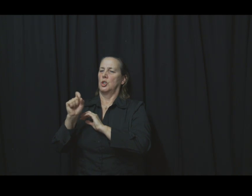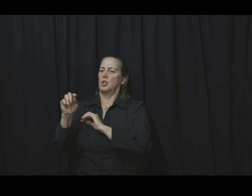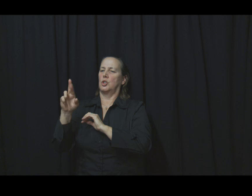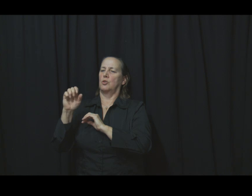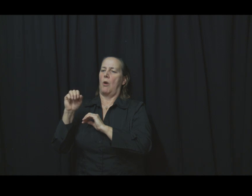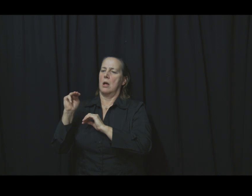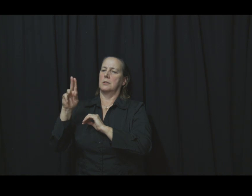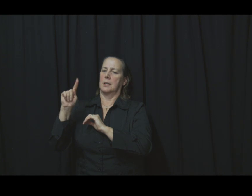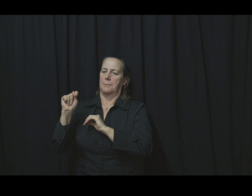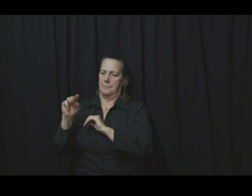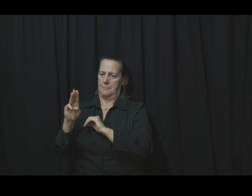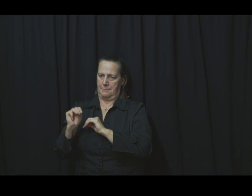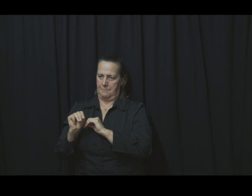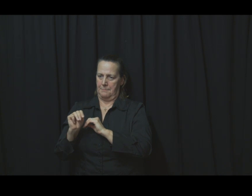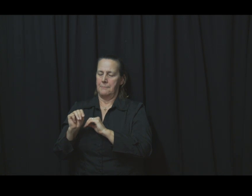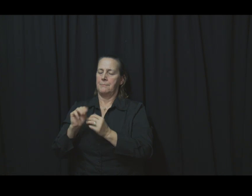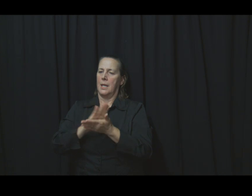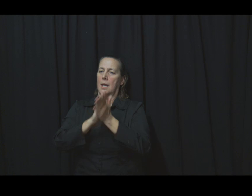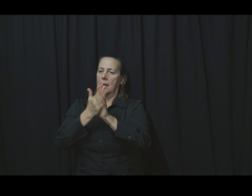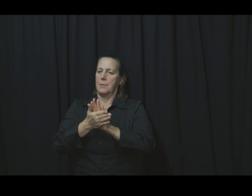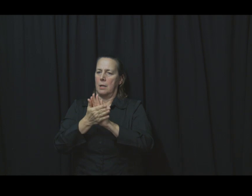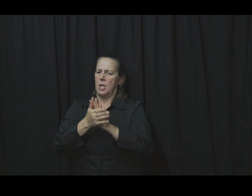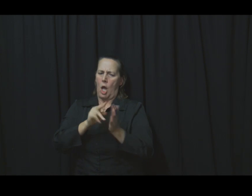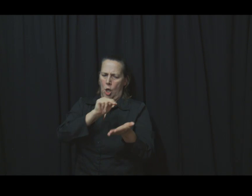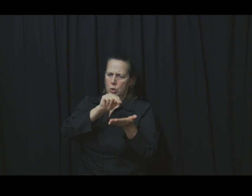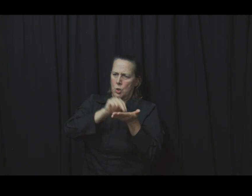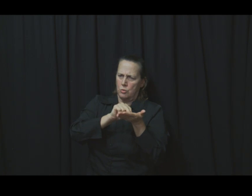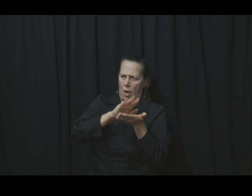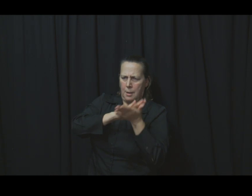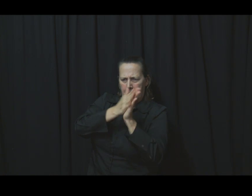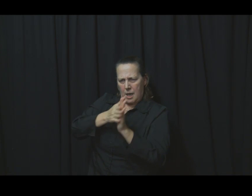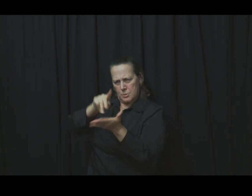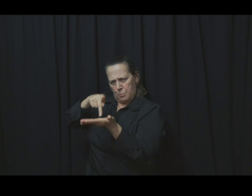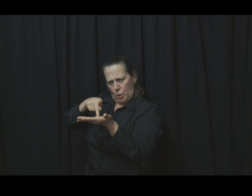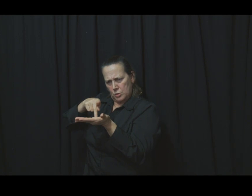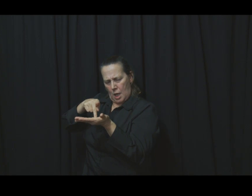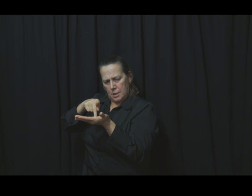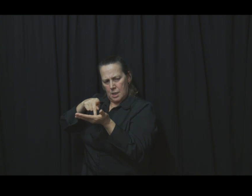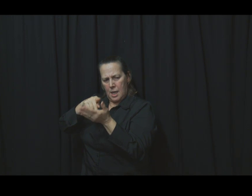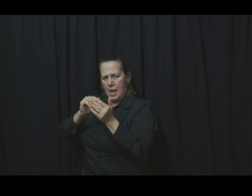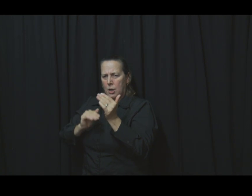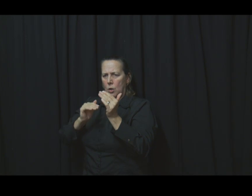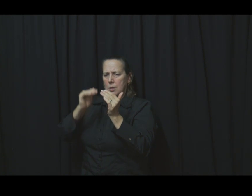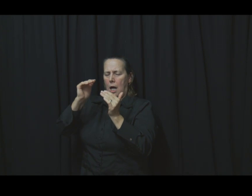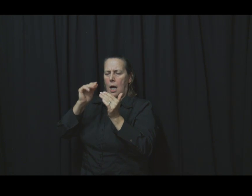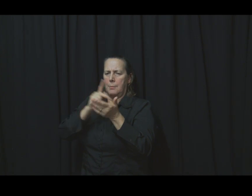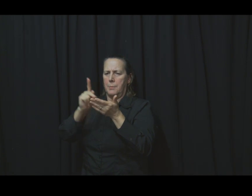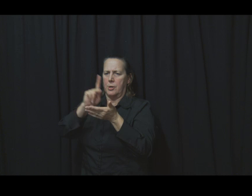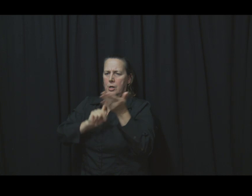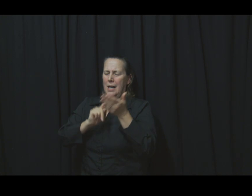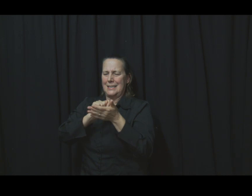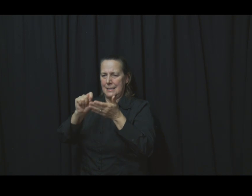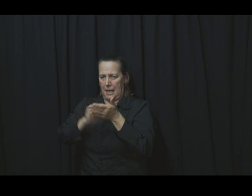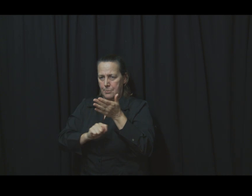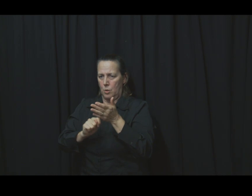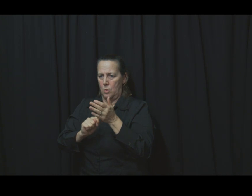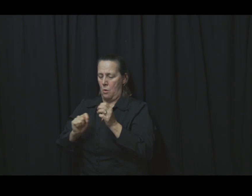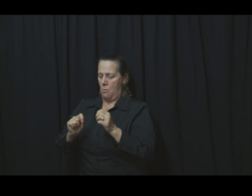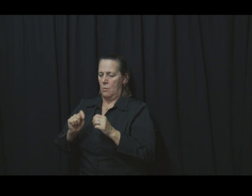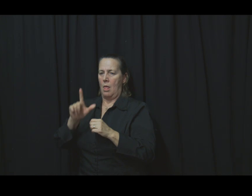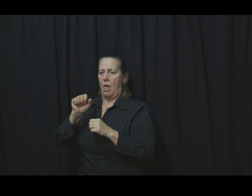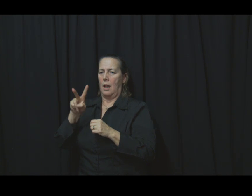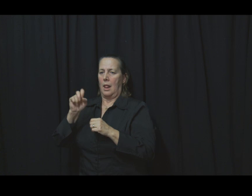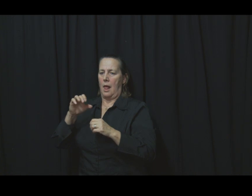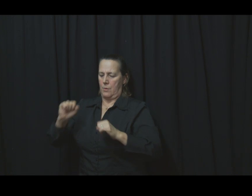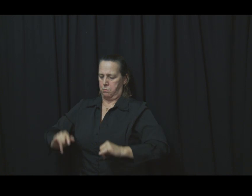me. A neutron becomes a proton, and it goes up the periodic table. When lava comes out of the ground,